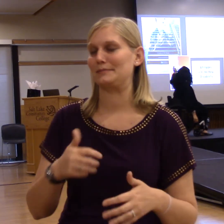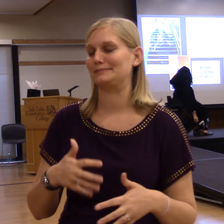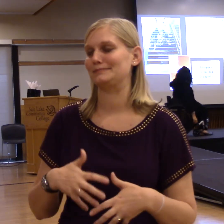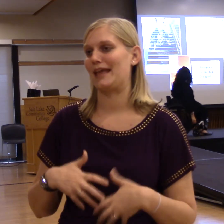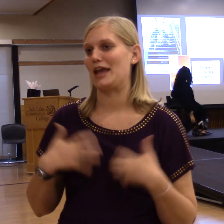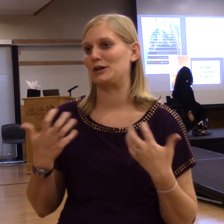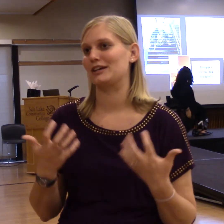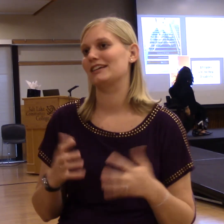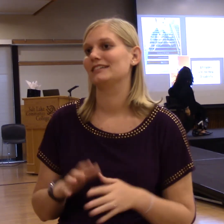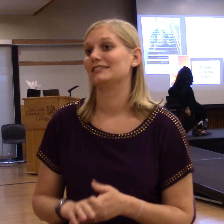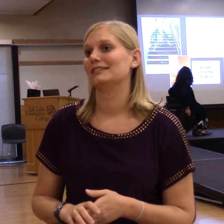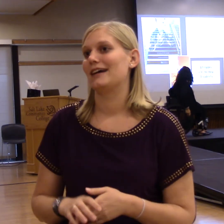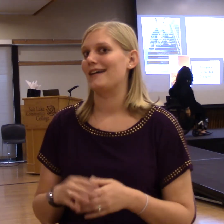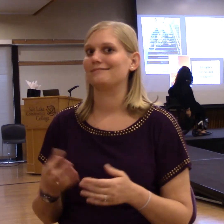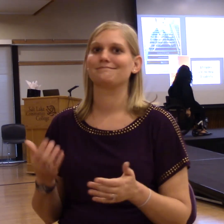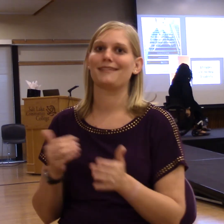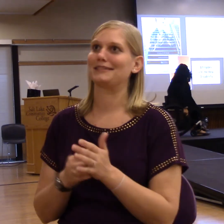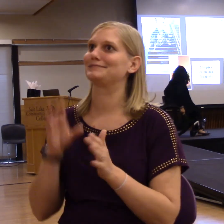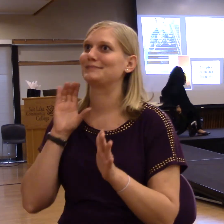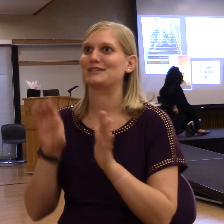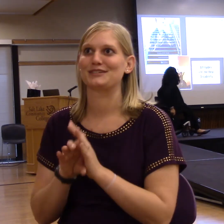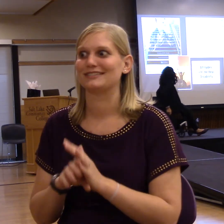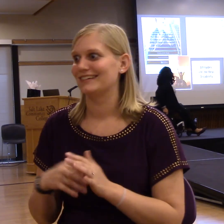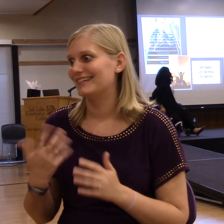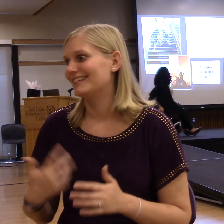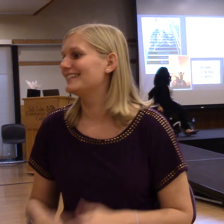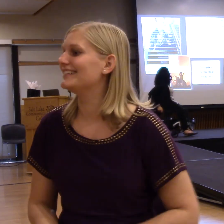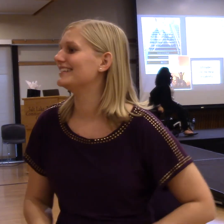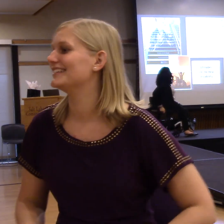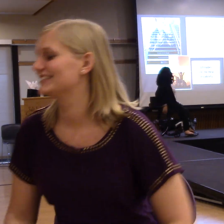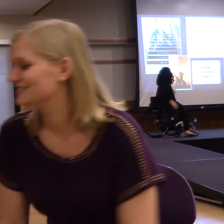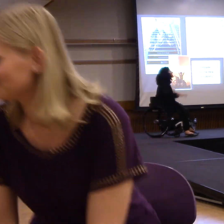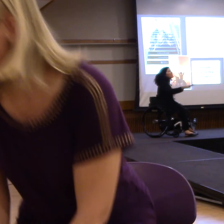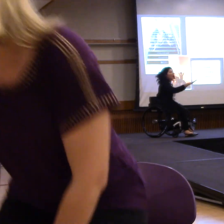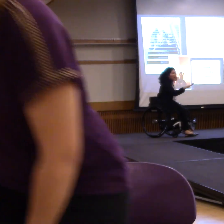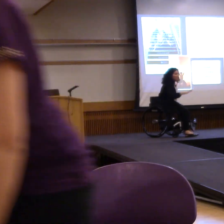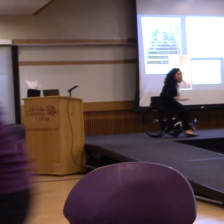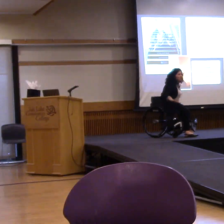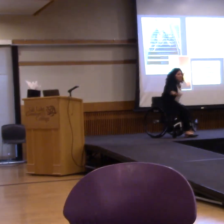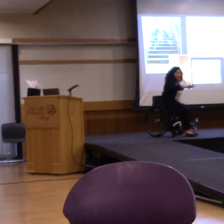More images. Top left is it's like a subway